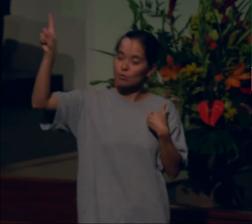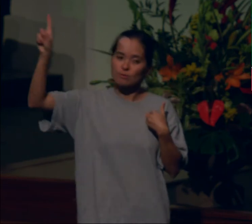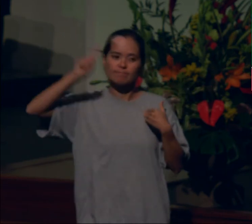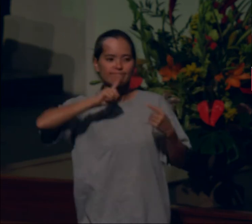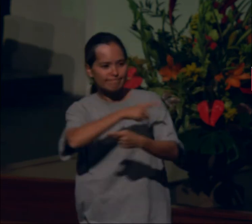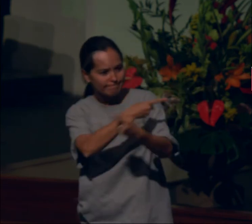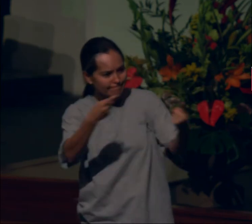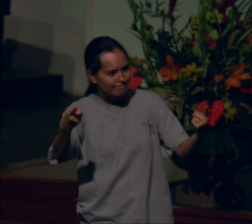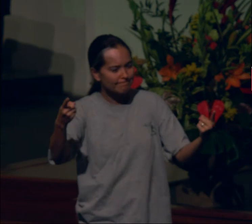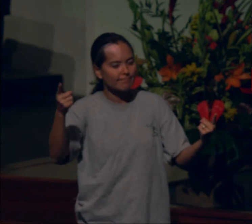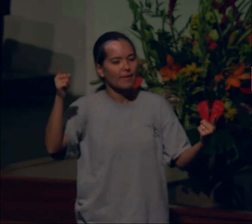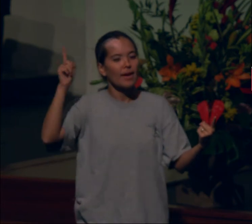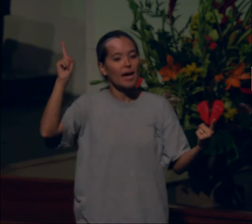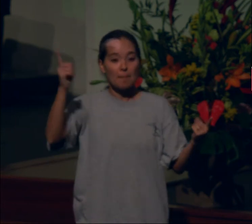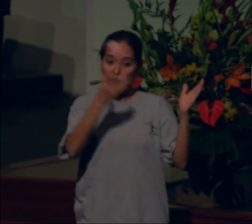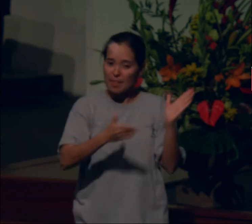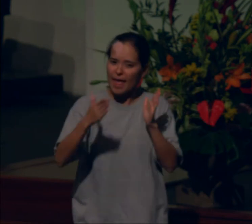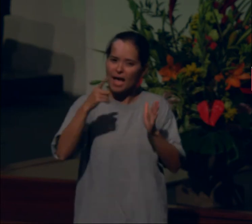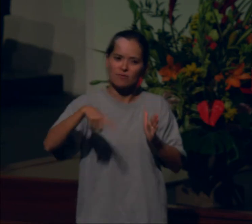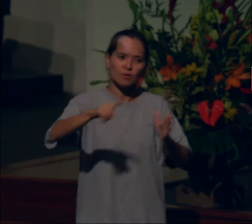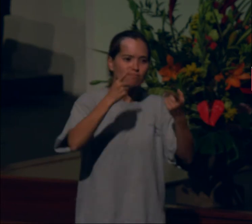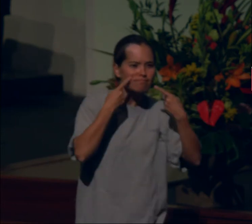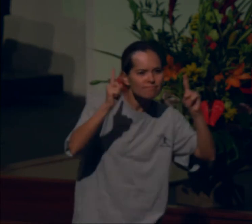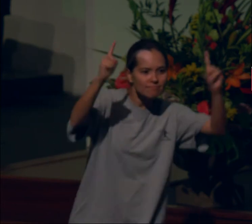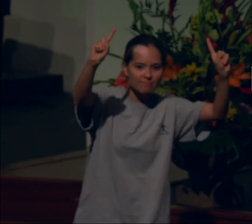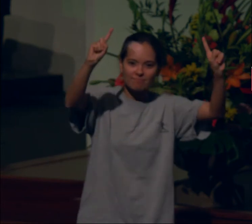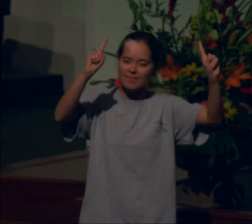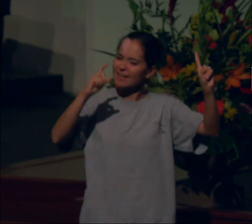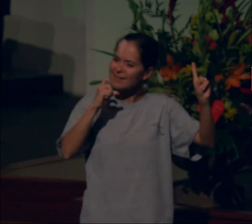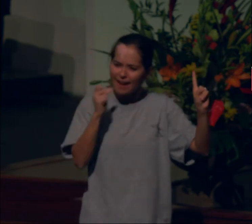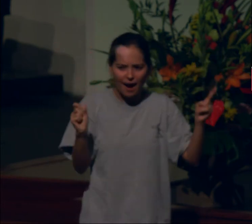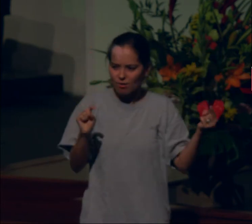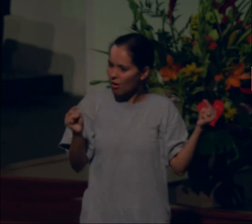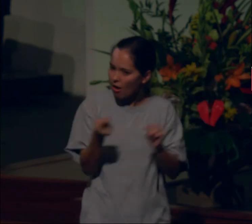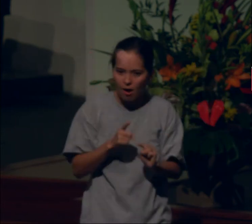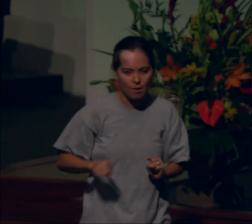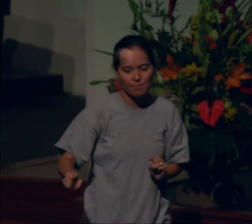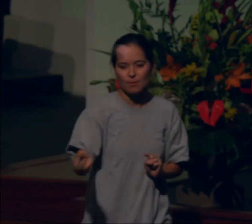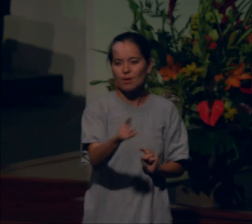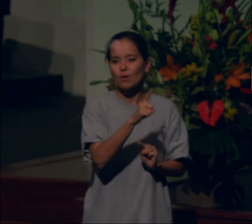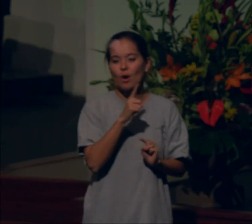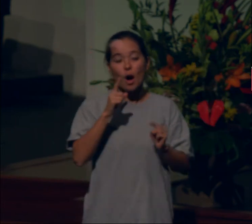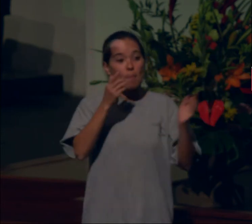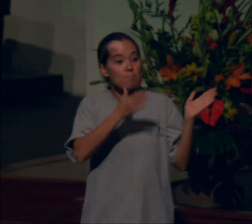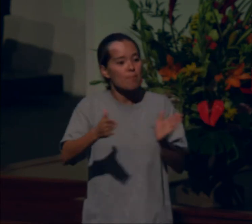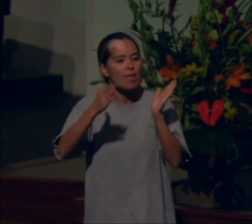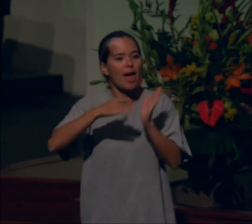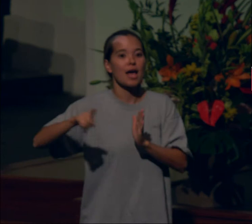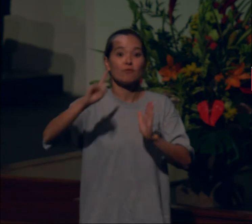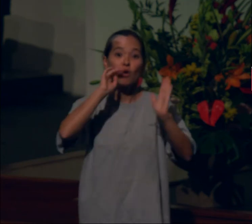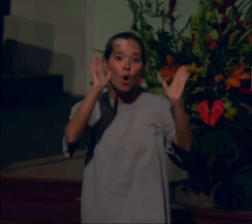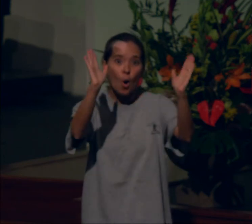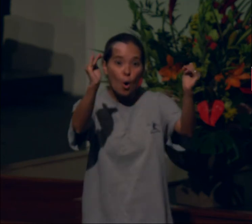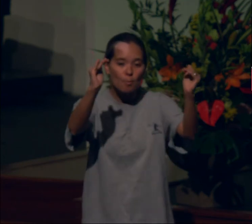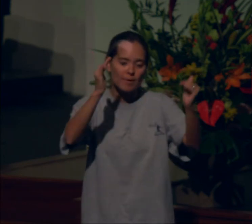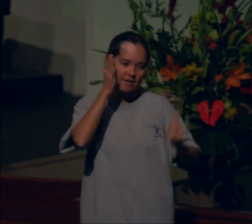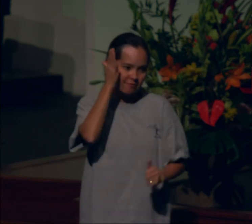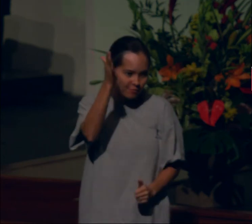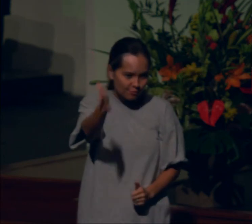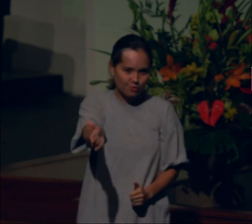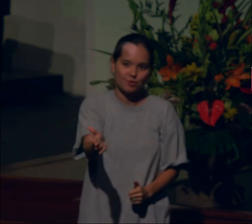the Lord. Plans to prosper you and not to harm you. Plans to give you hope and a